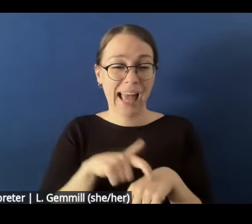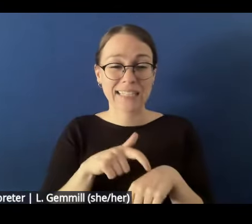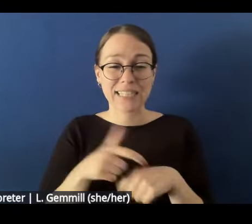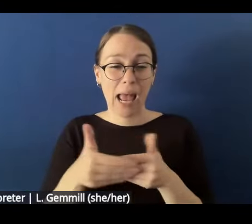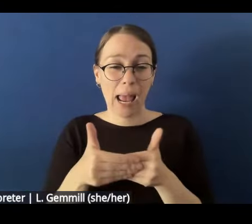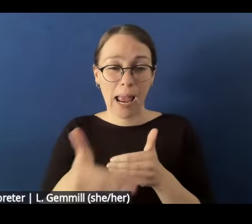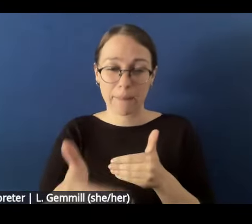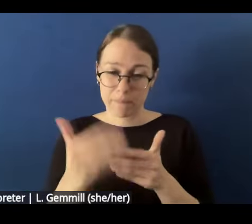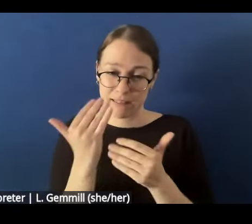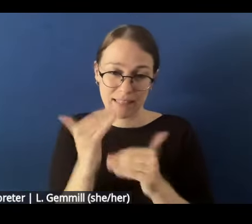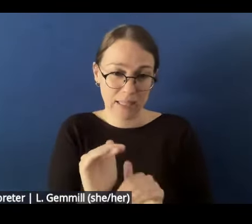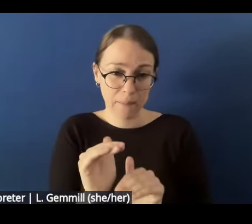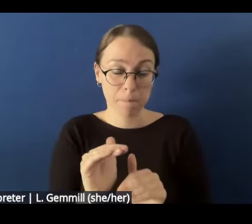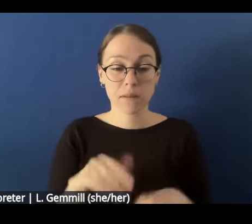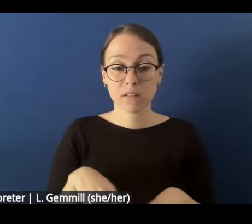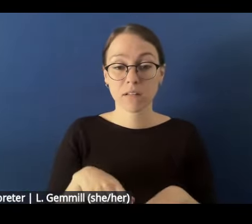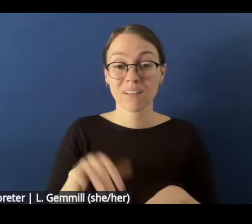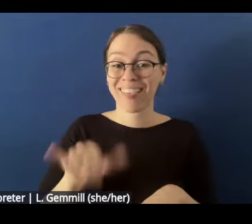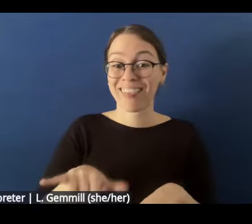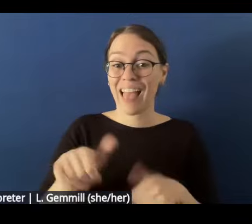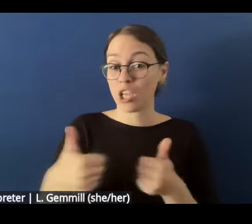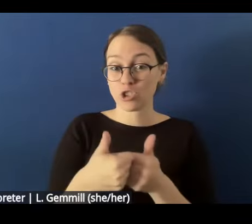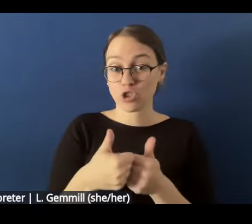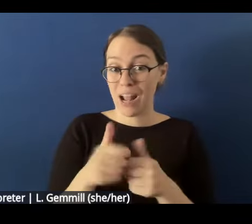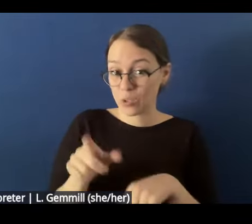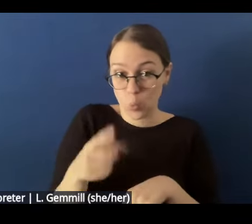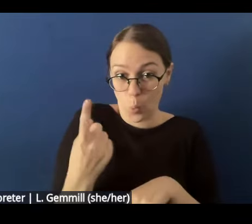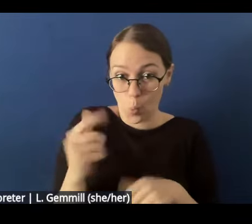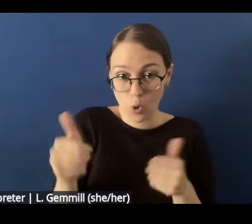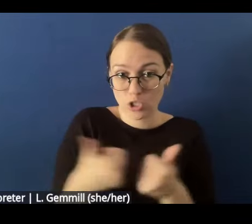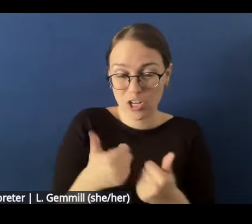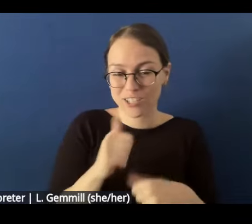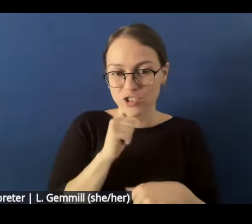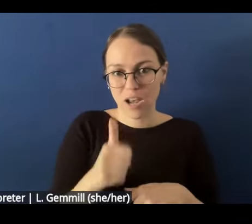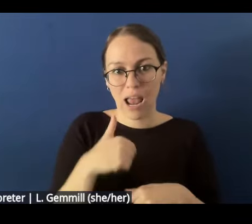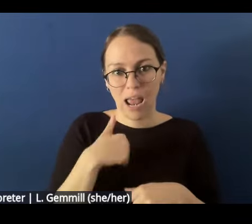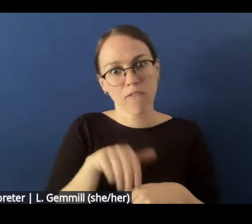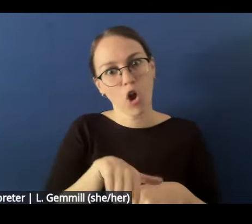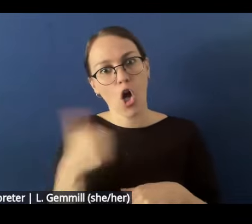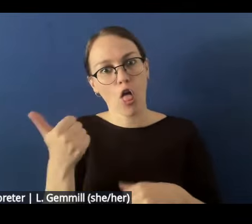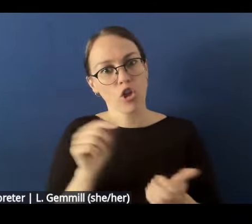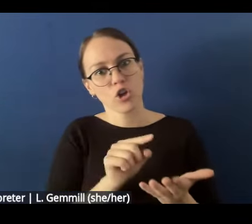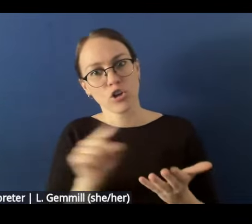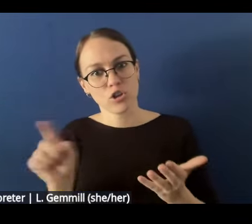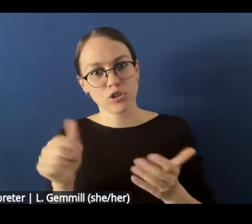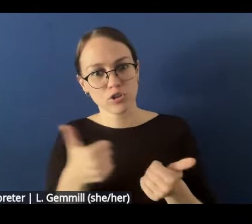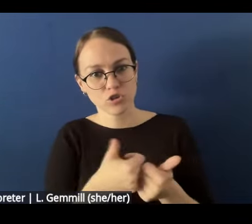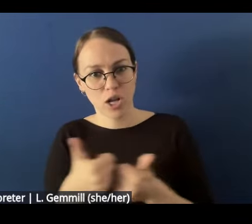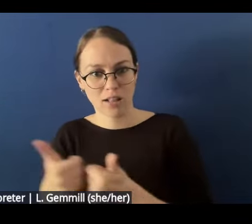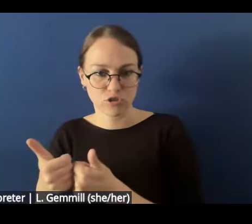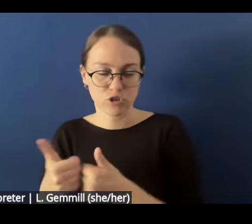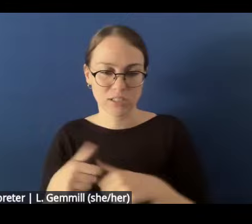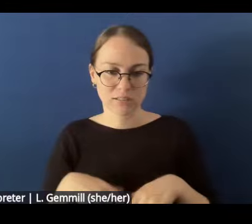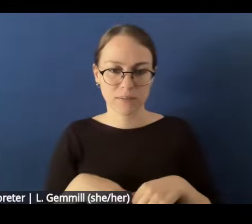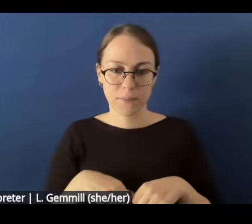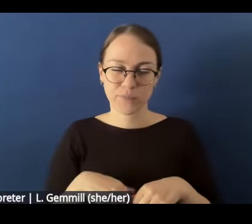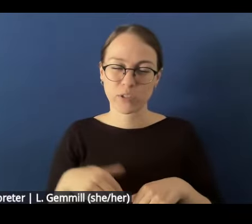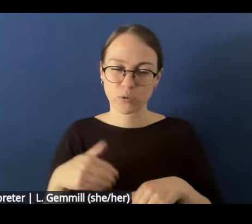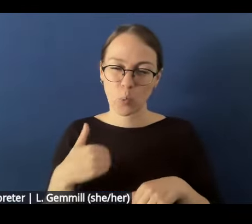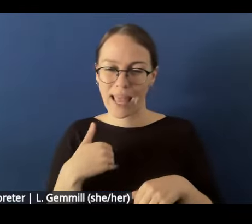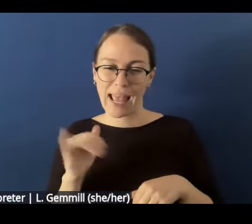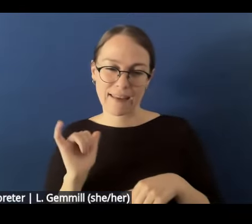we have during this time period as well, in addition to just having to process petitions. Right. So there definitely is that